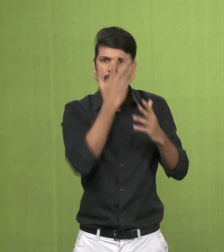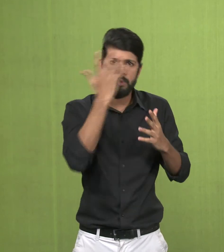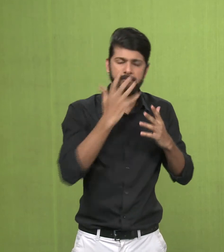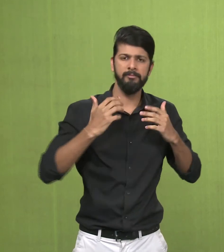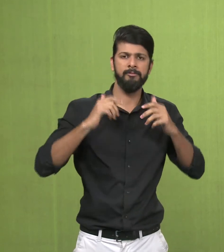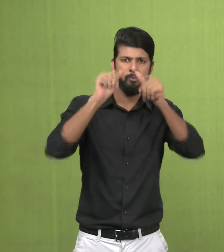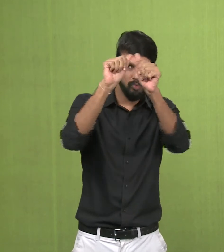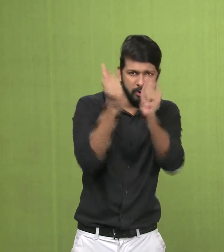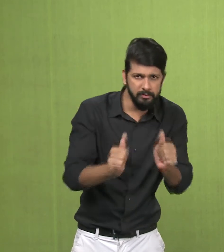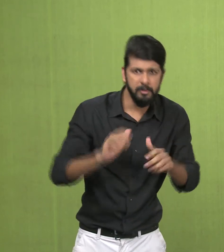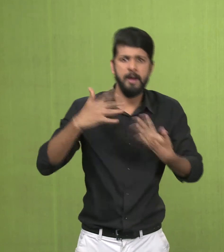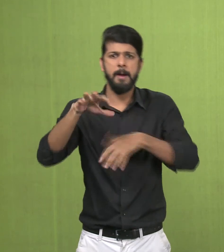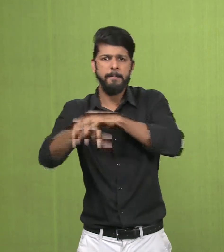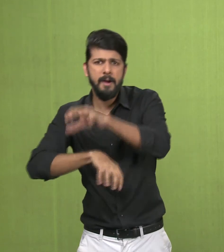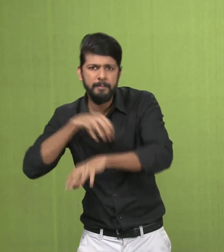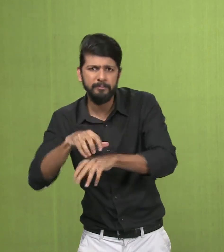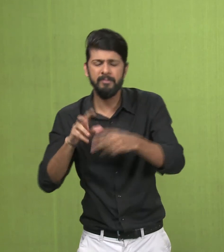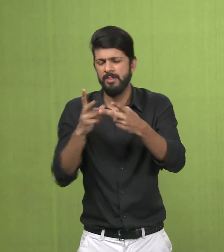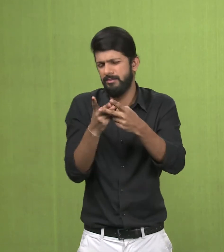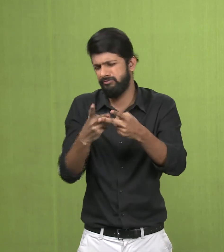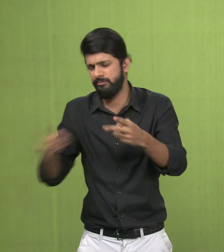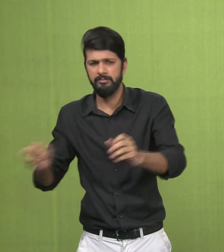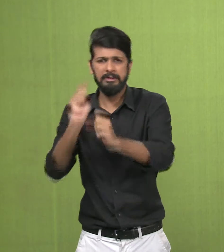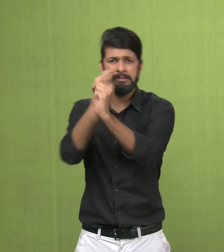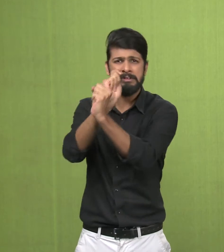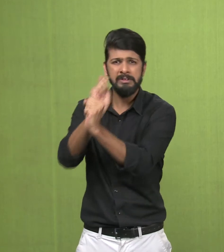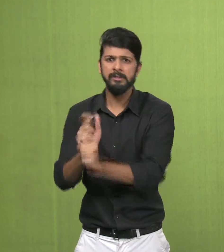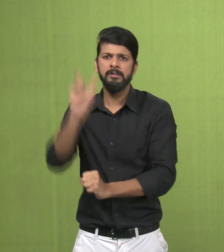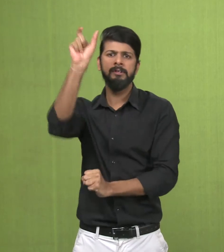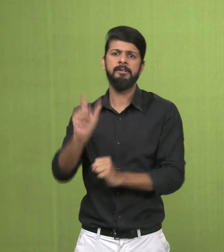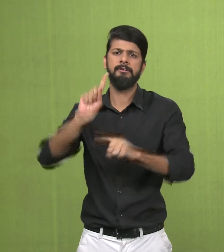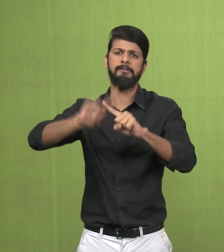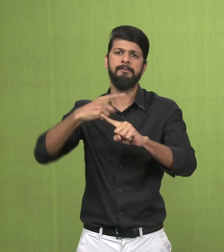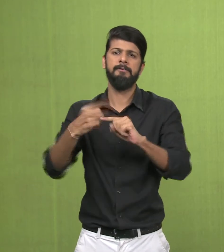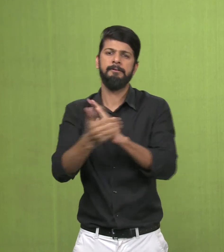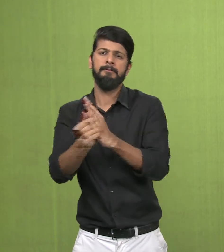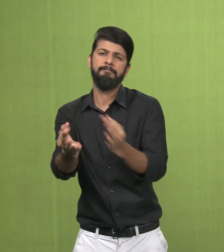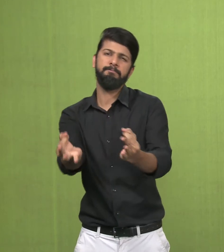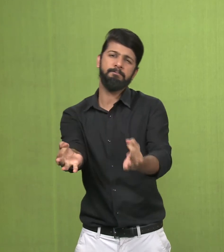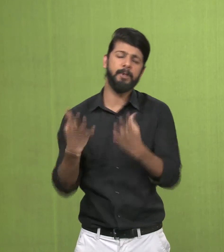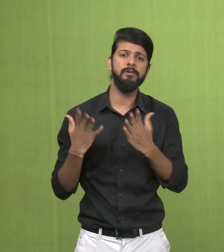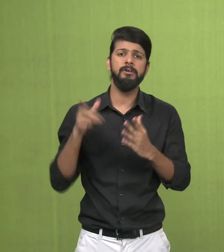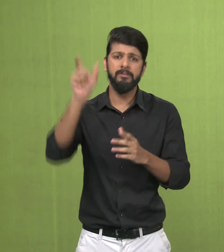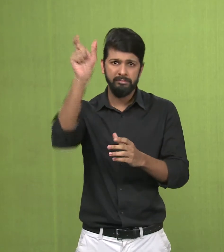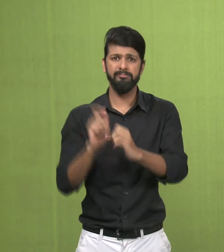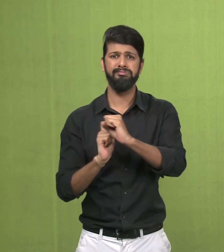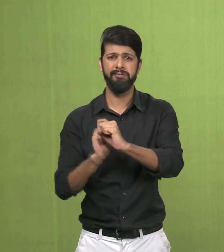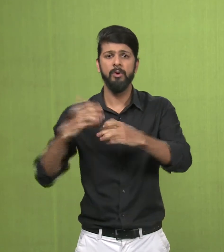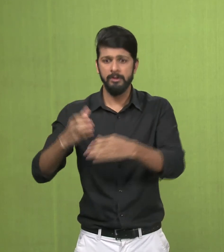and these sculptures were of various forms like animals, deities, gods, which actually